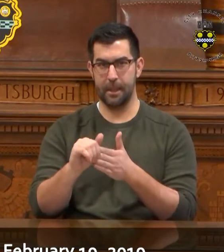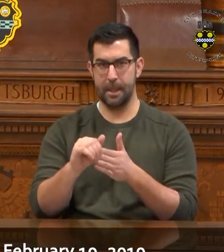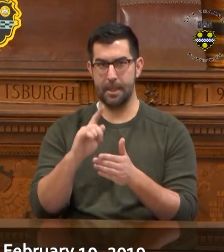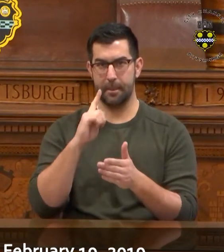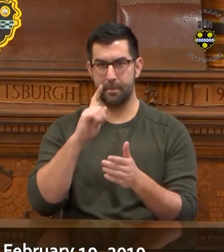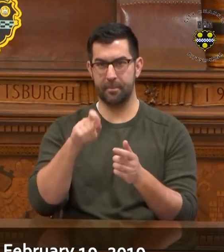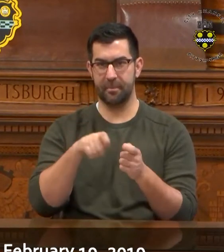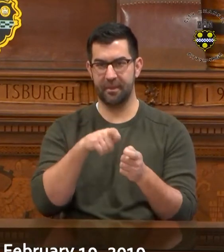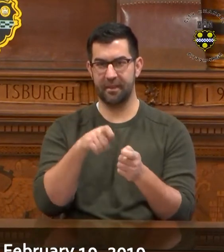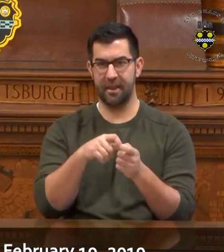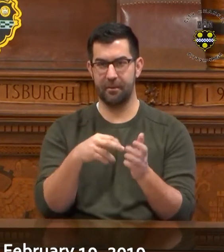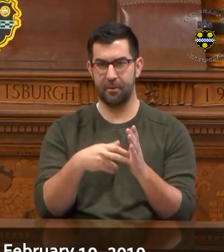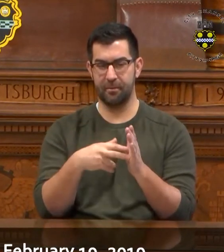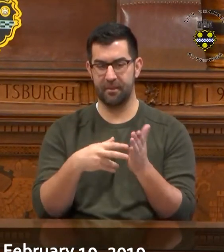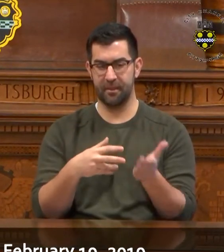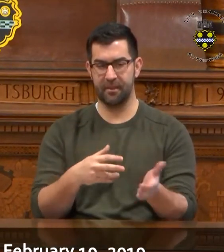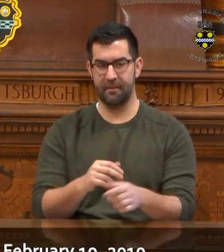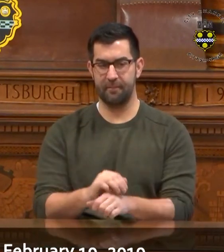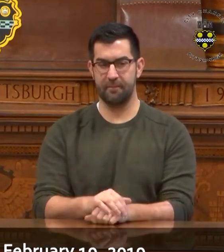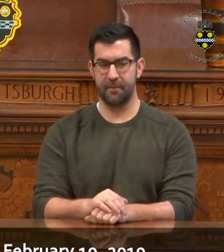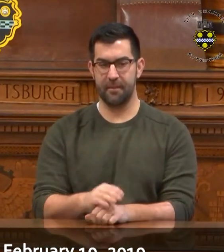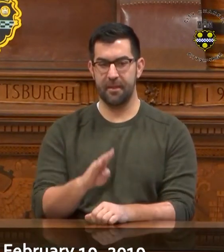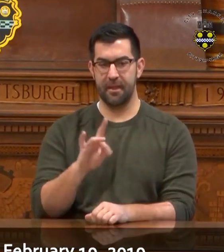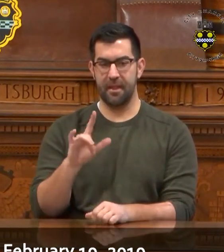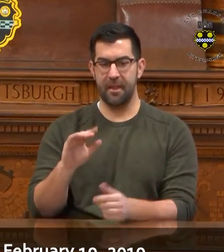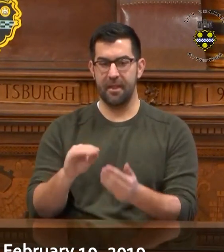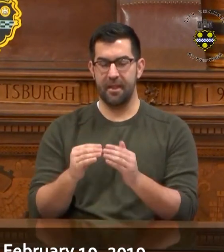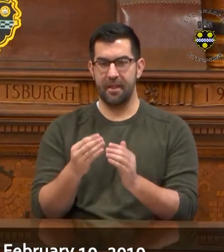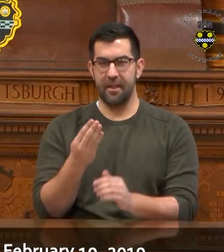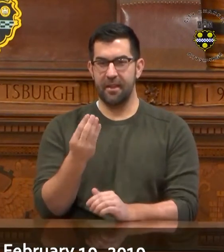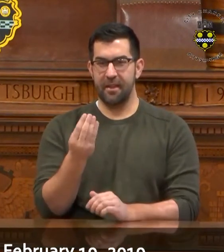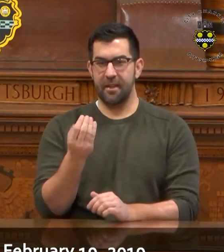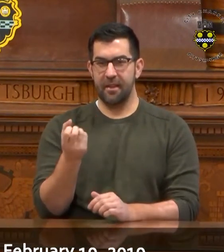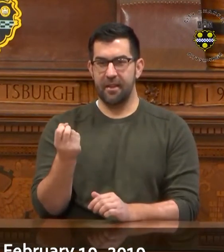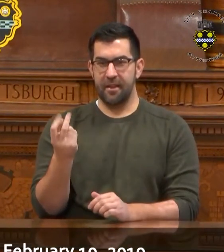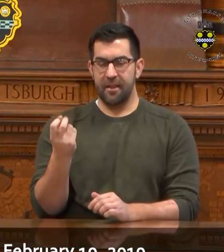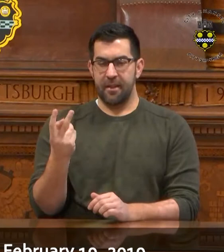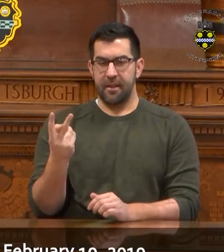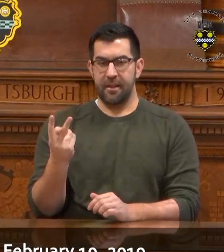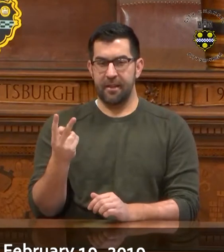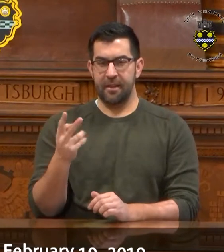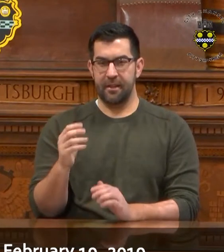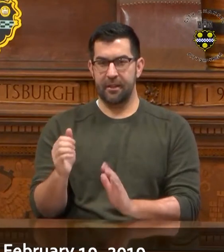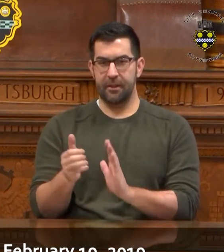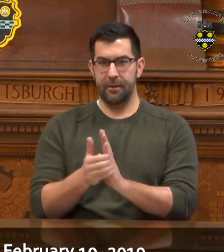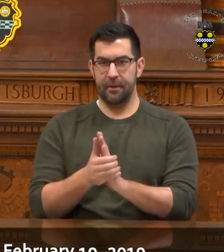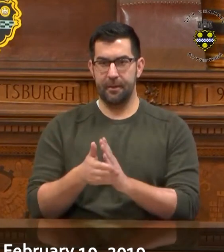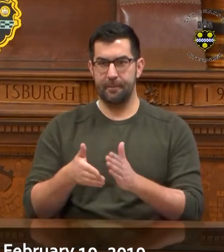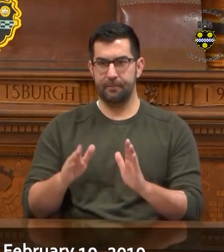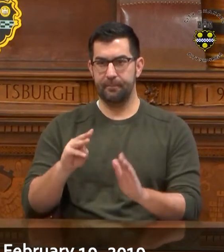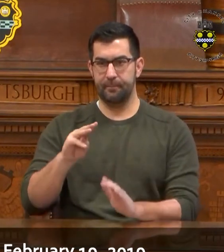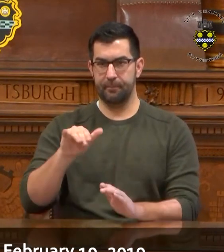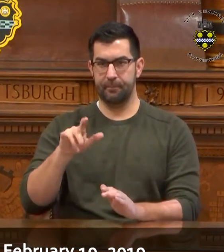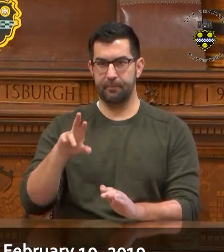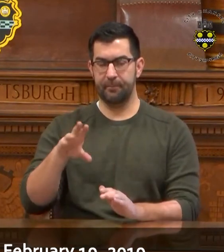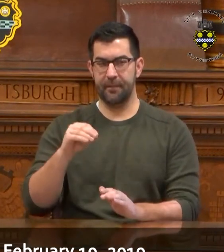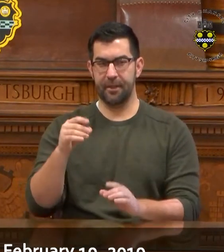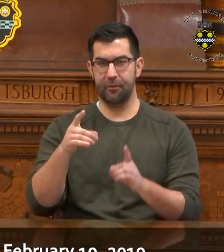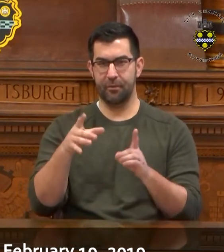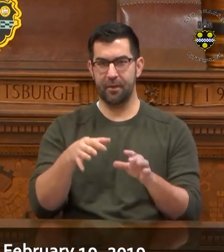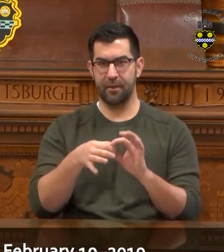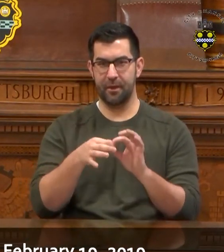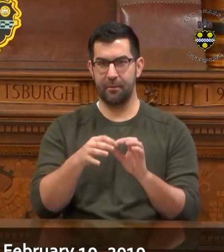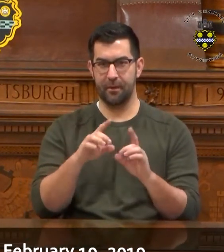$250,000 for this stated purpose. Bill number 1412, resolution authorizing the mayor and the director of